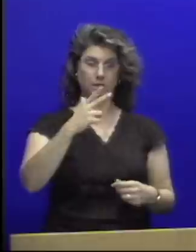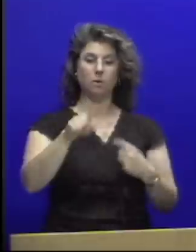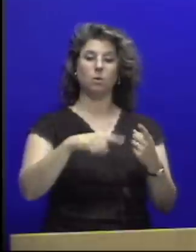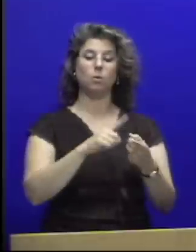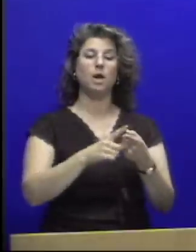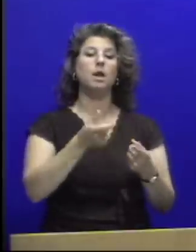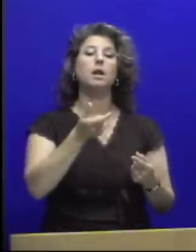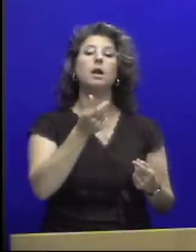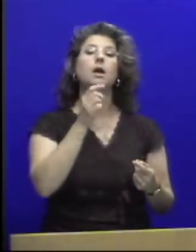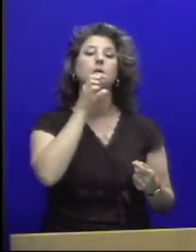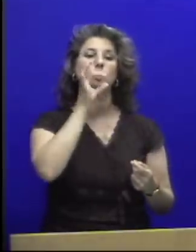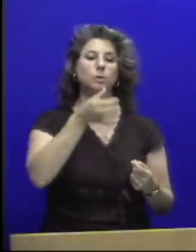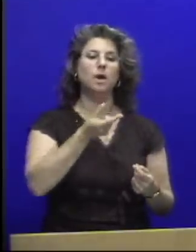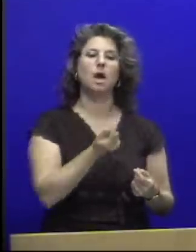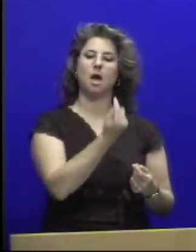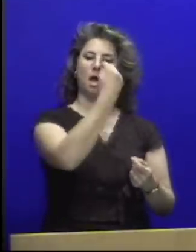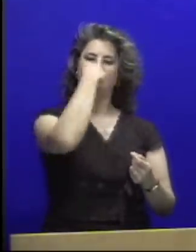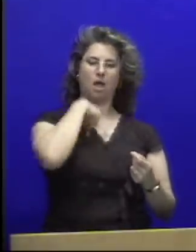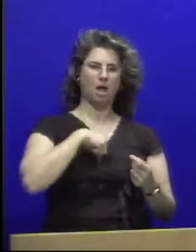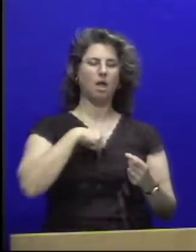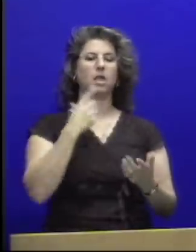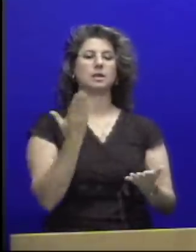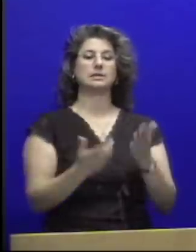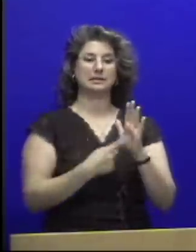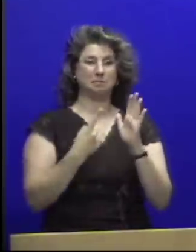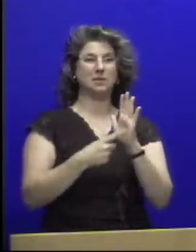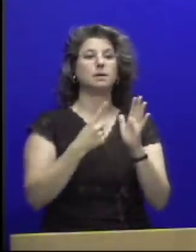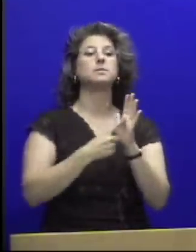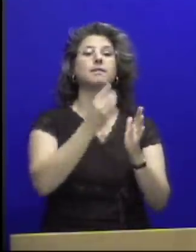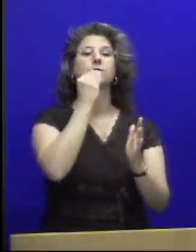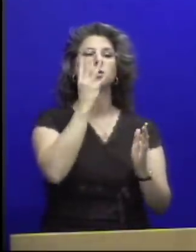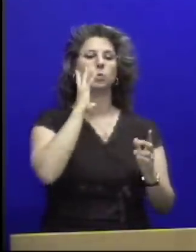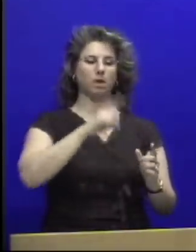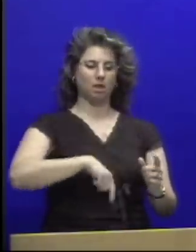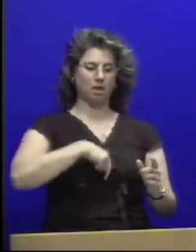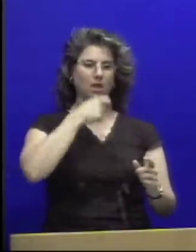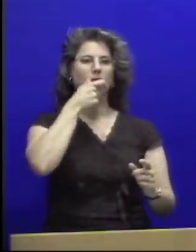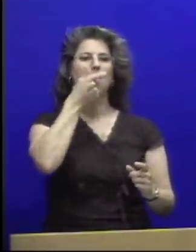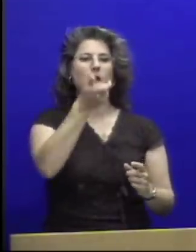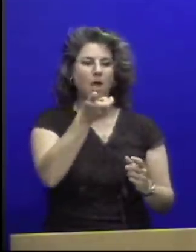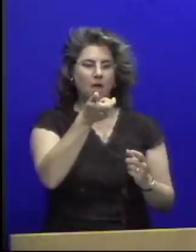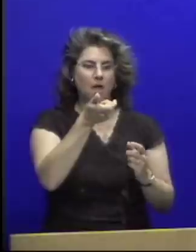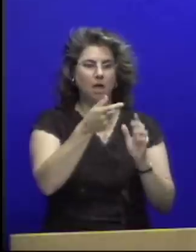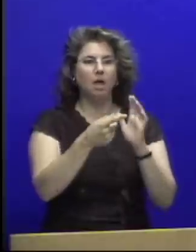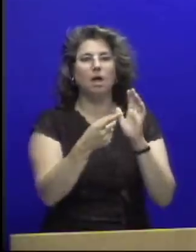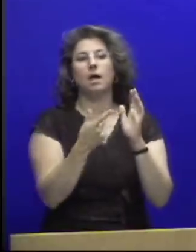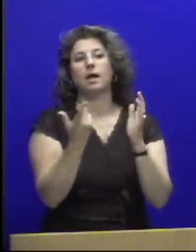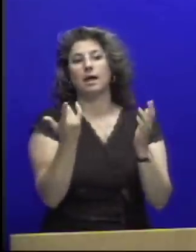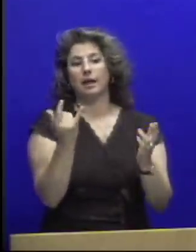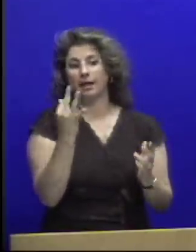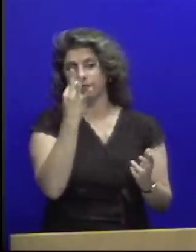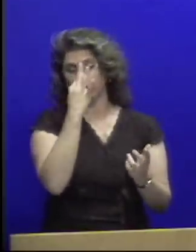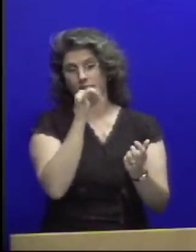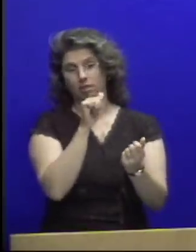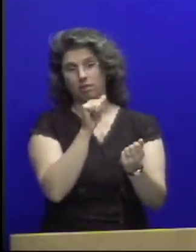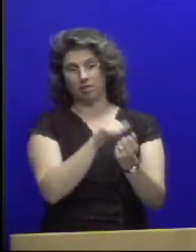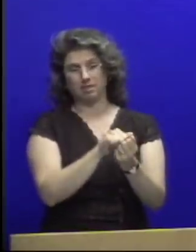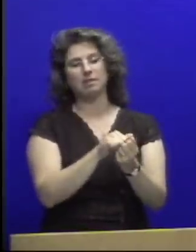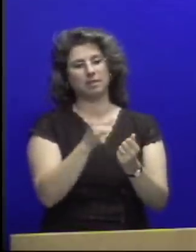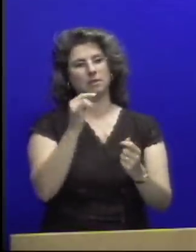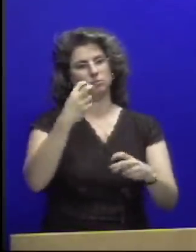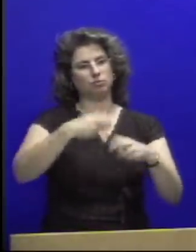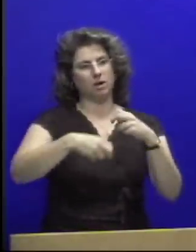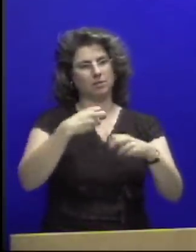breathing tube in, the food may come out of your stomach back up into your mouth, and then that can